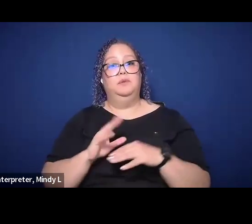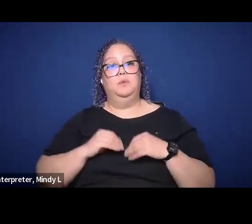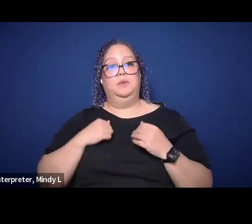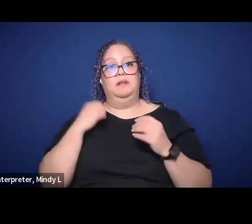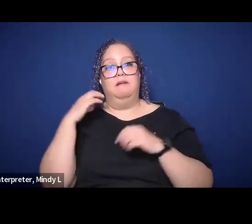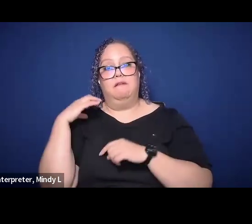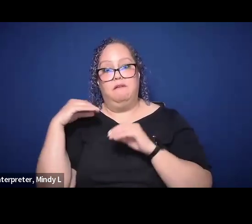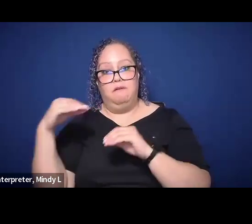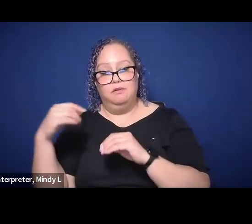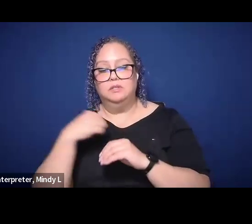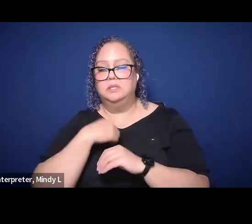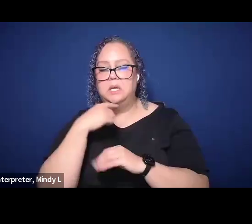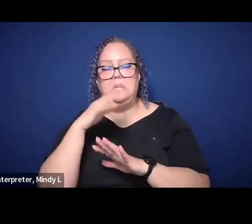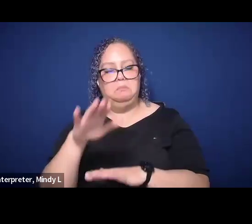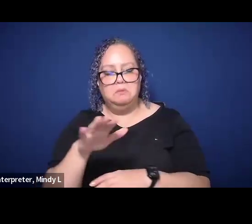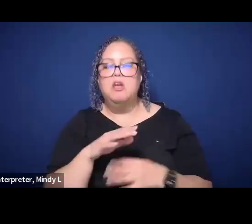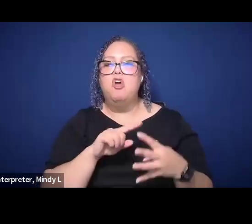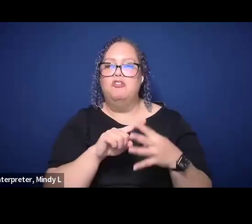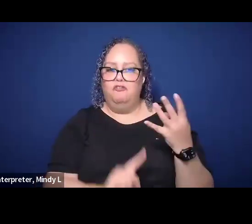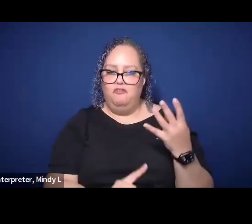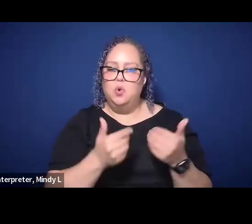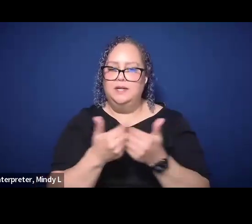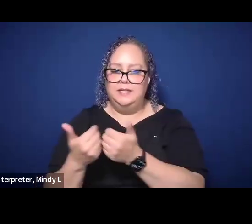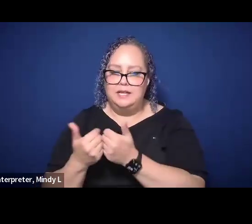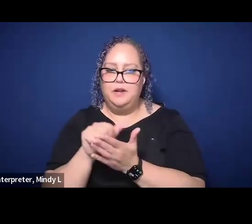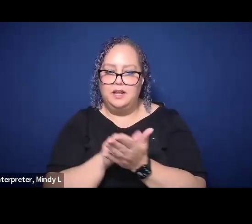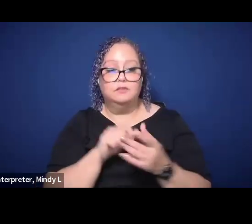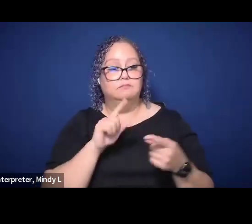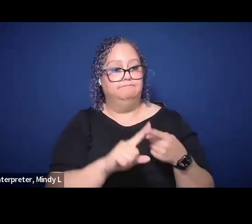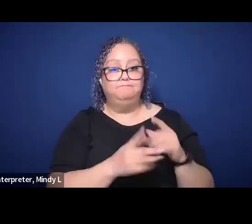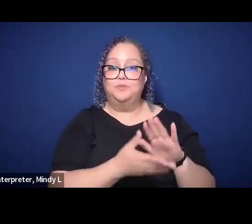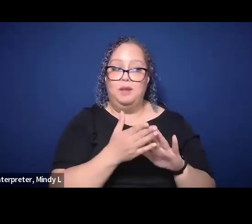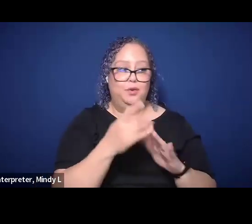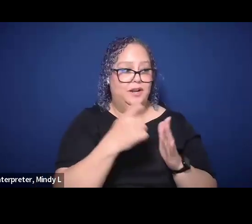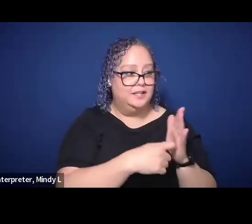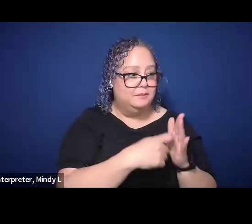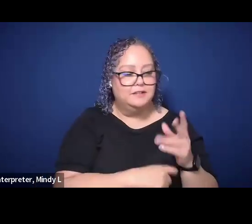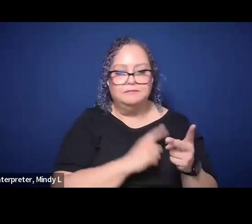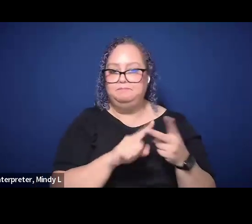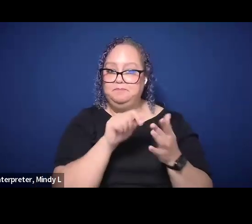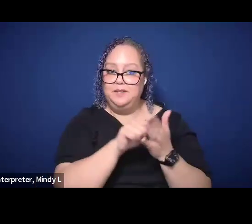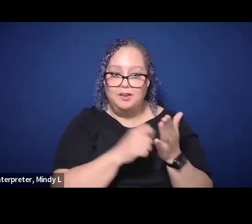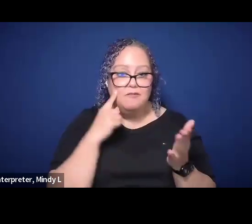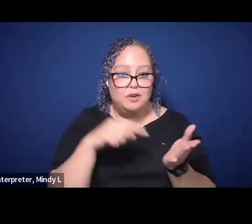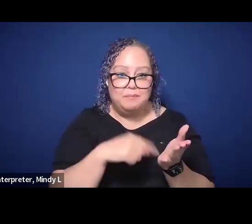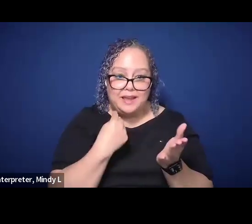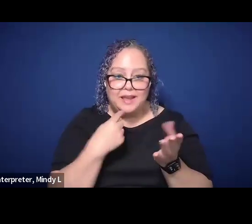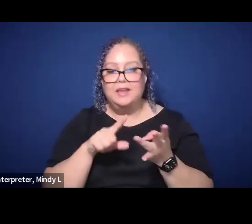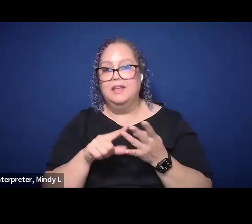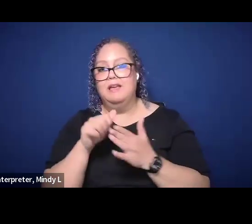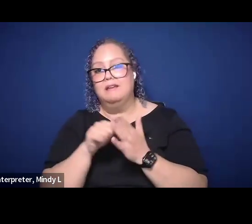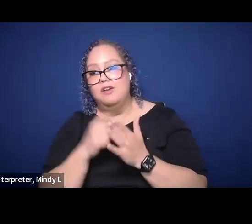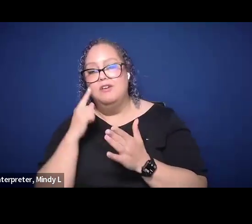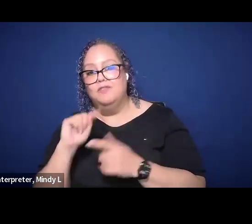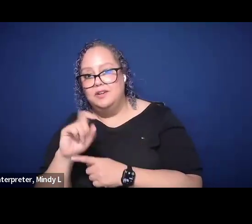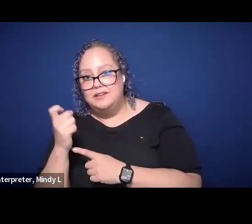4 separate bank accounts for each of these. So they have an account for operating expenses, an account for their pay, an account for tax savings, and an account